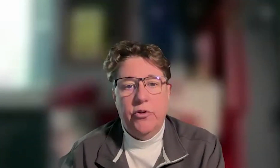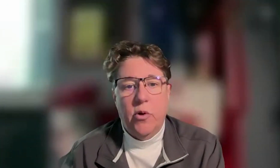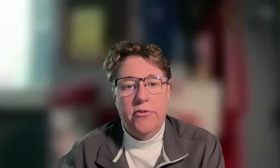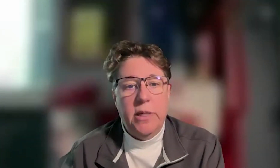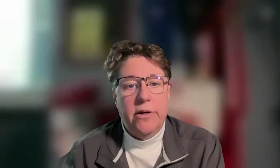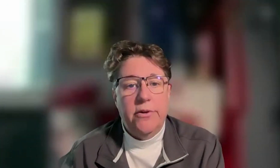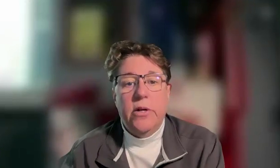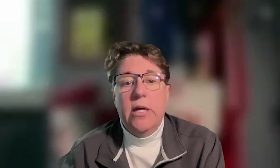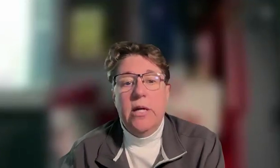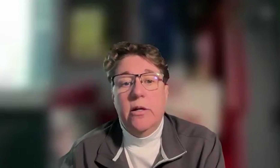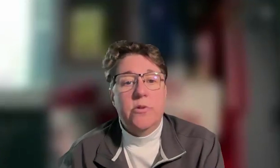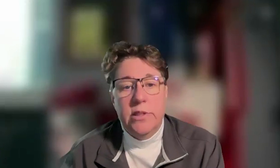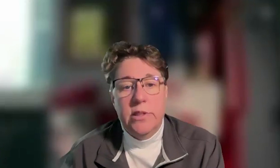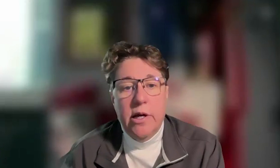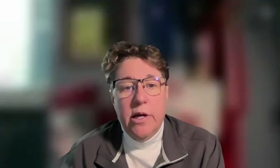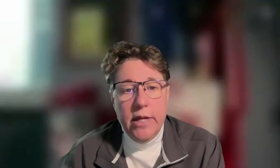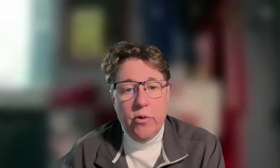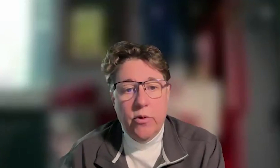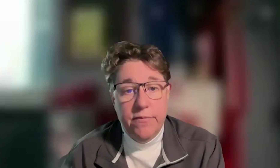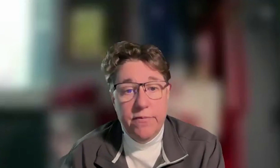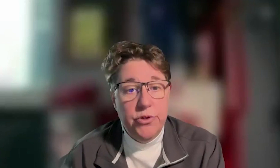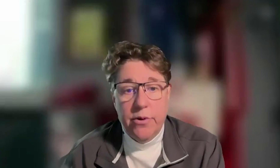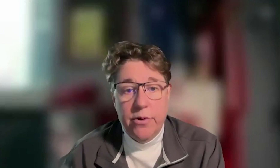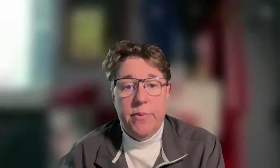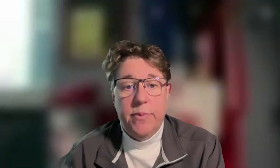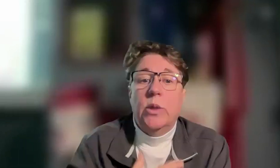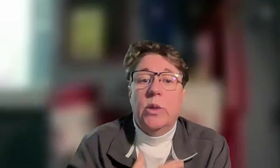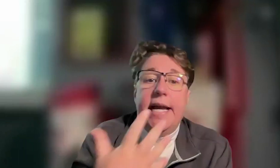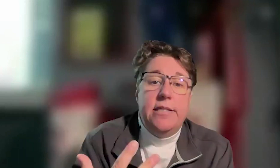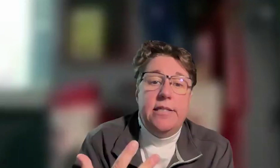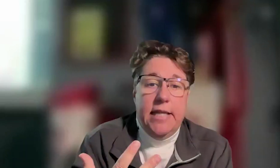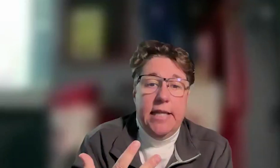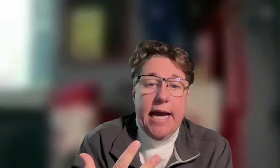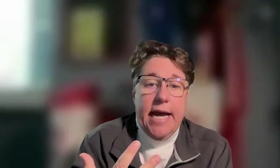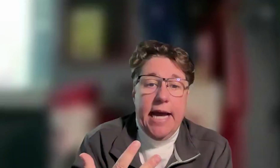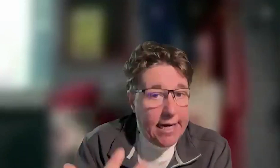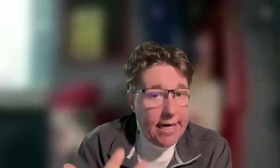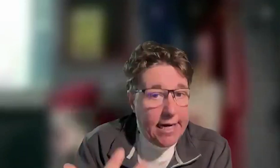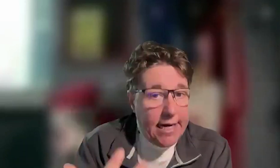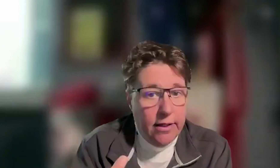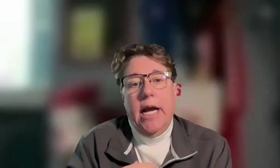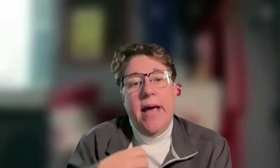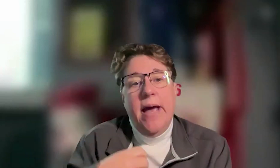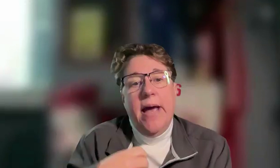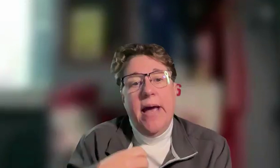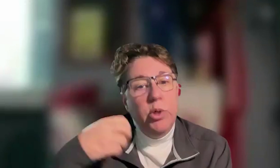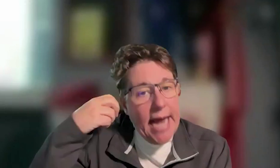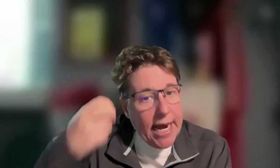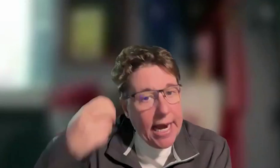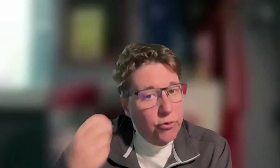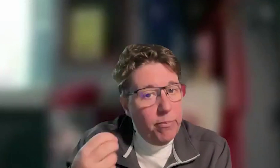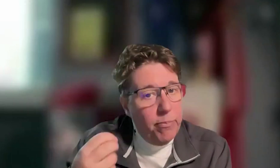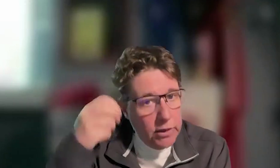support the idea of a trust because lawyers will tell you that creates a fiduciary responsibility as it relates to that data. And that puts